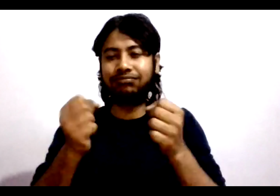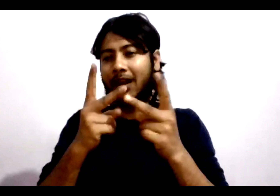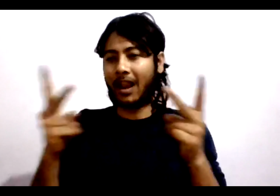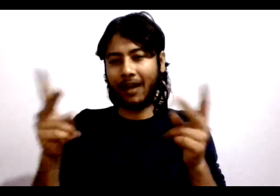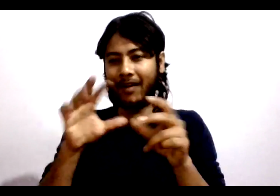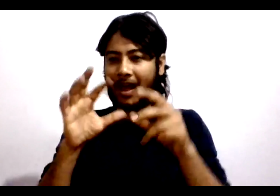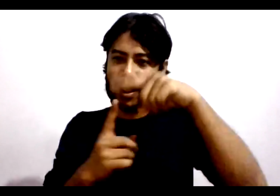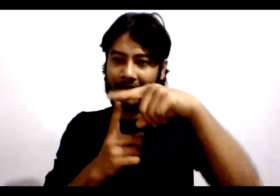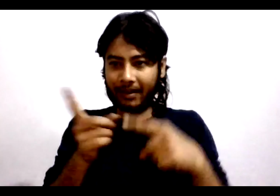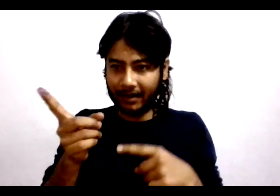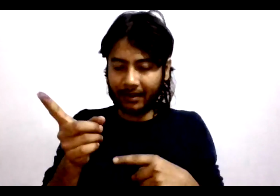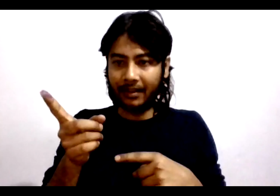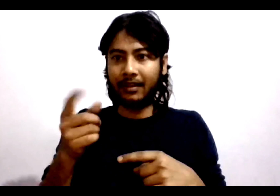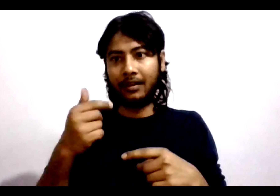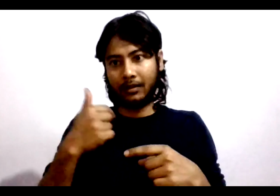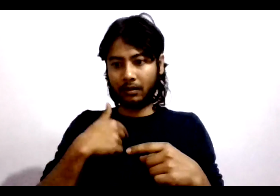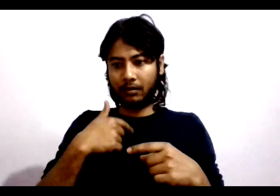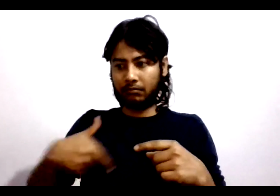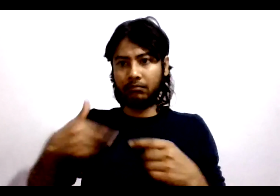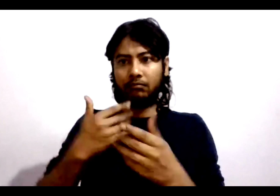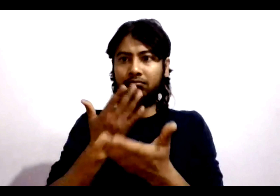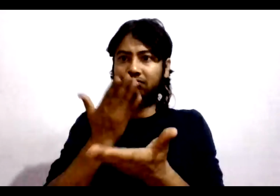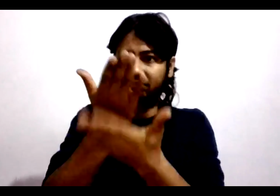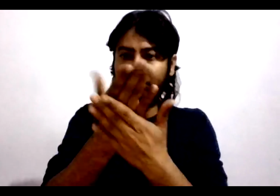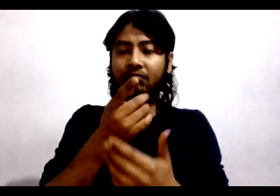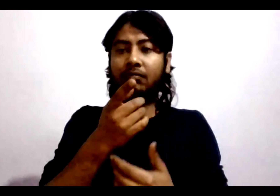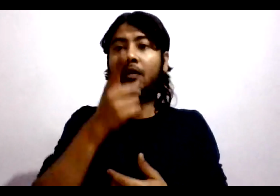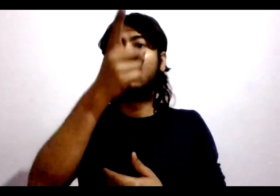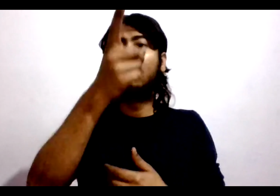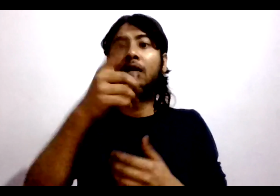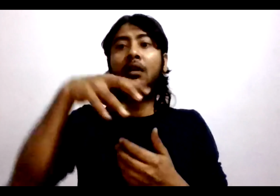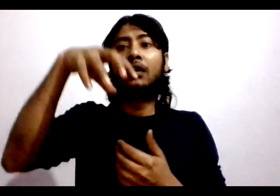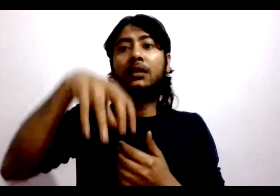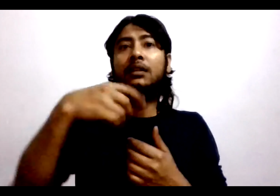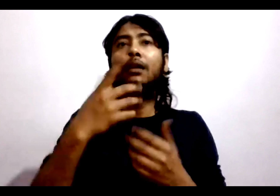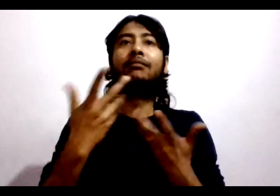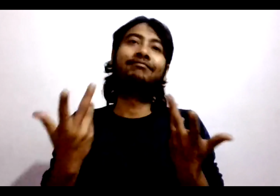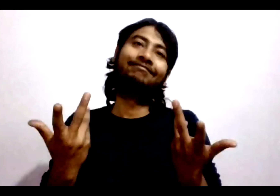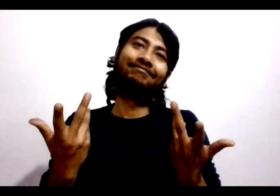that, it's a central law, which we have to respect,